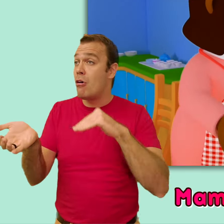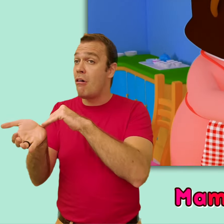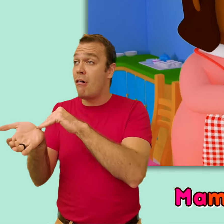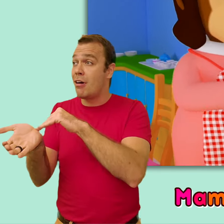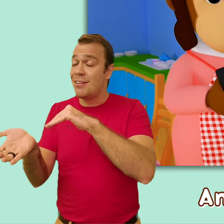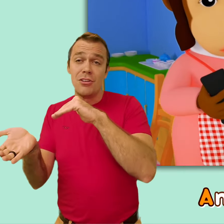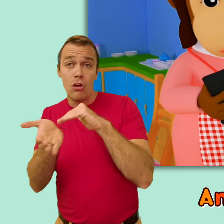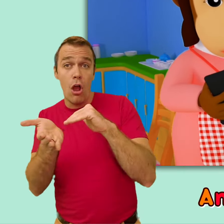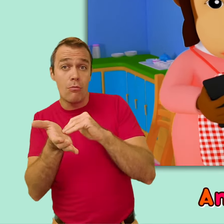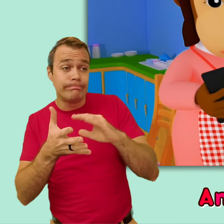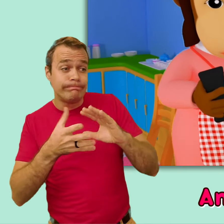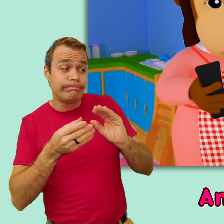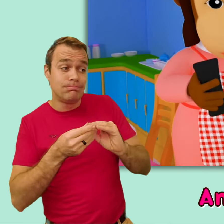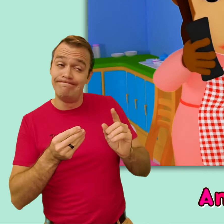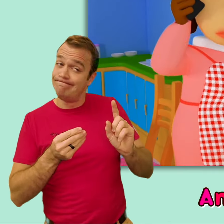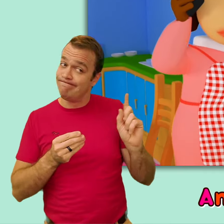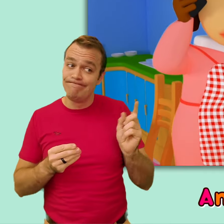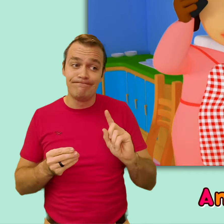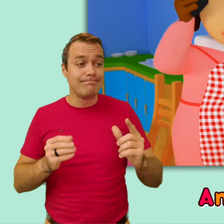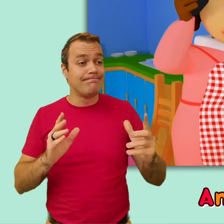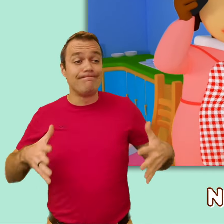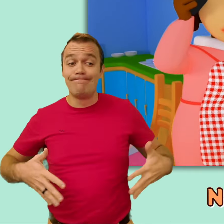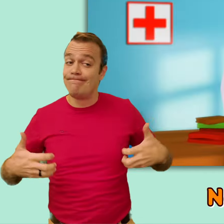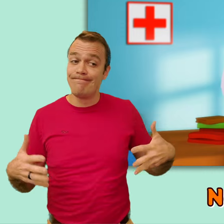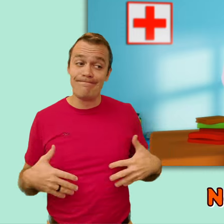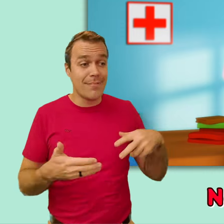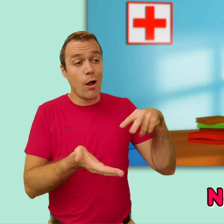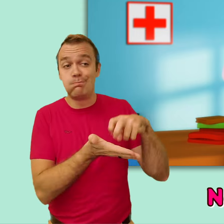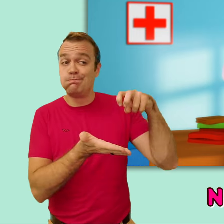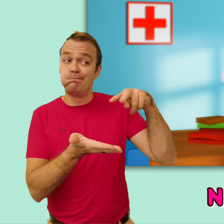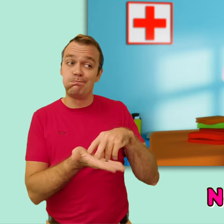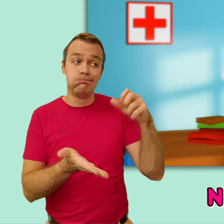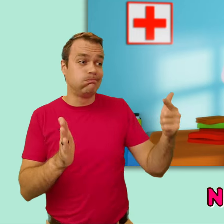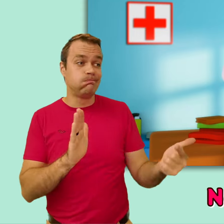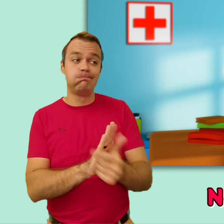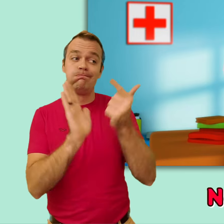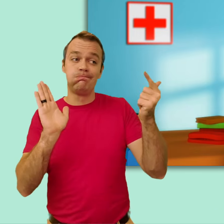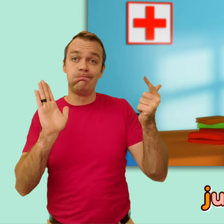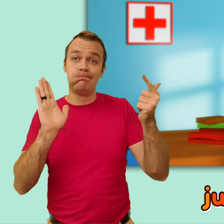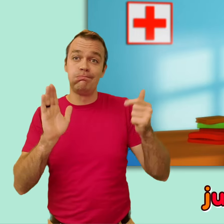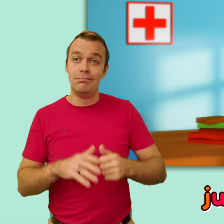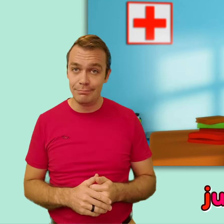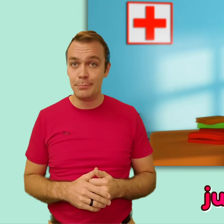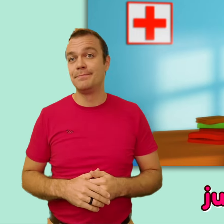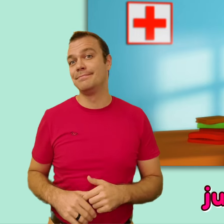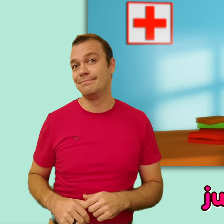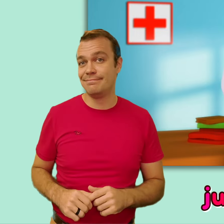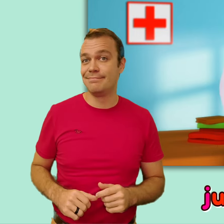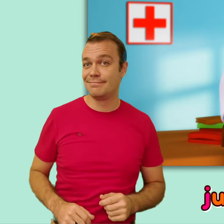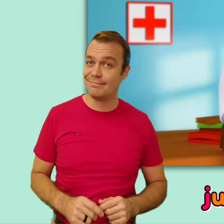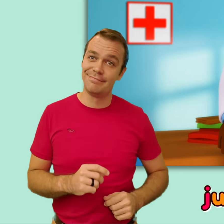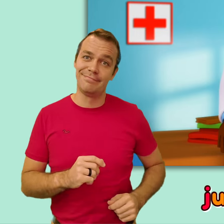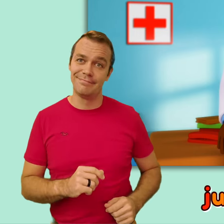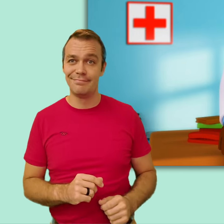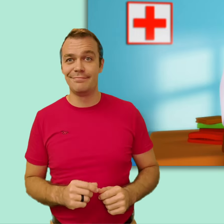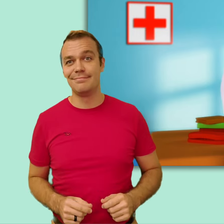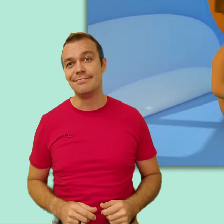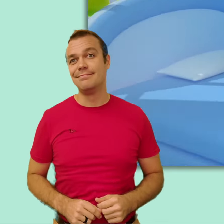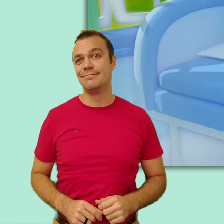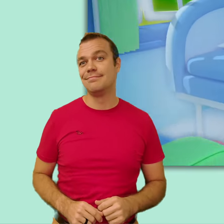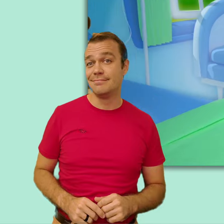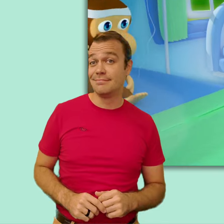Mama called the doctor and the doctor said, no more monkeys jumping on the bed.